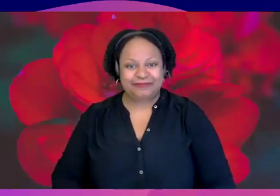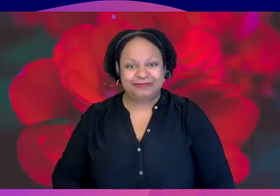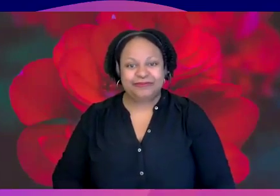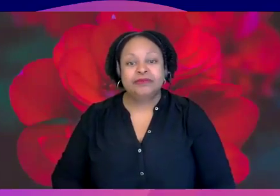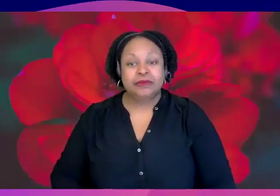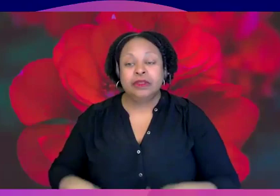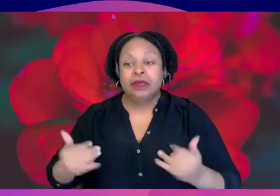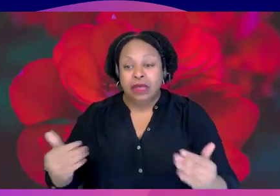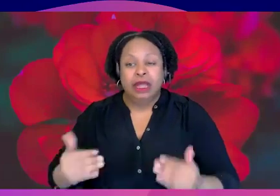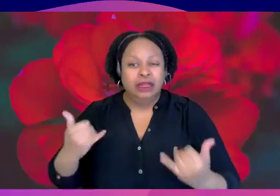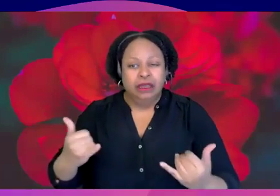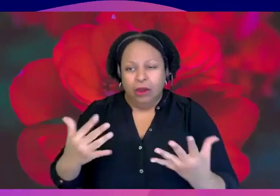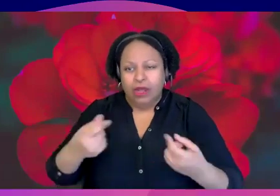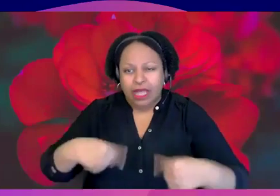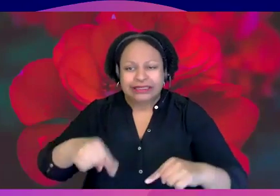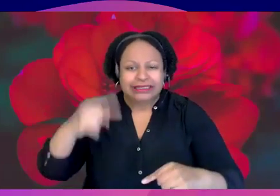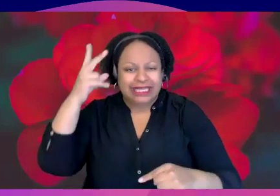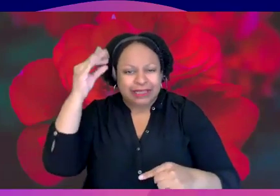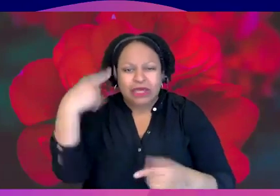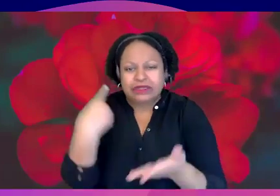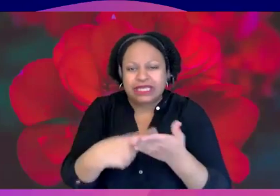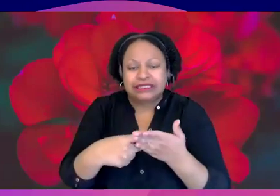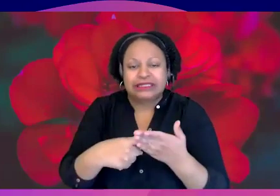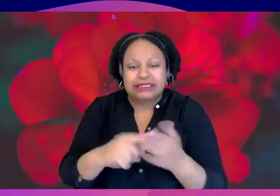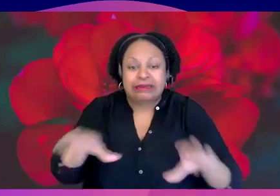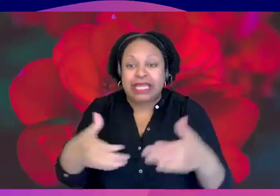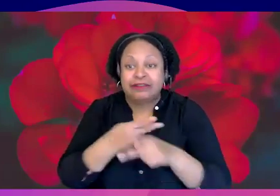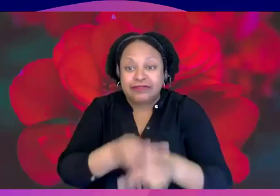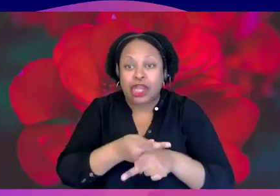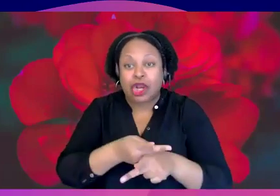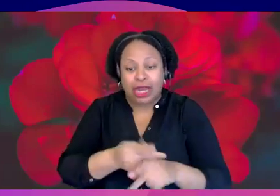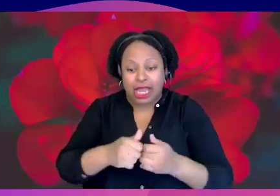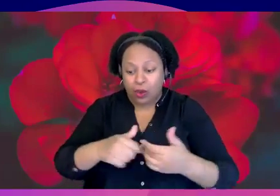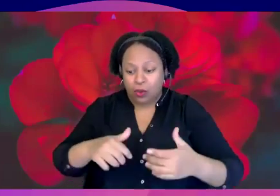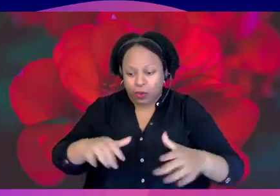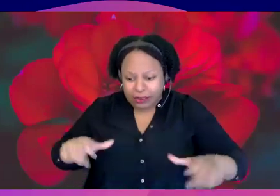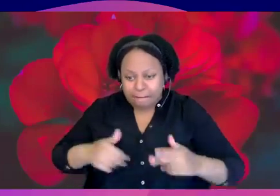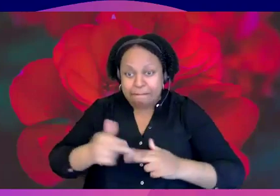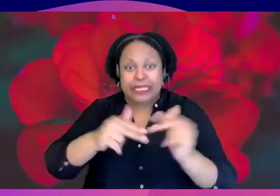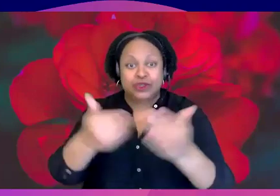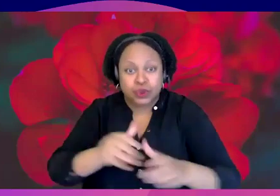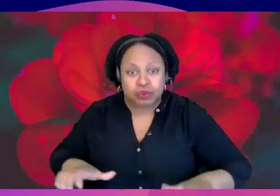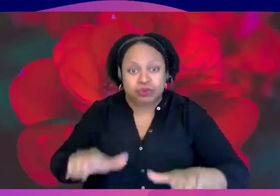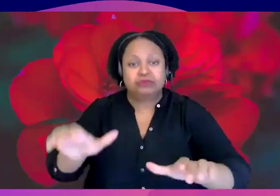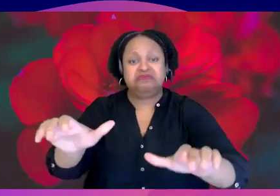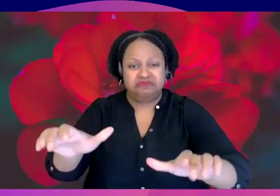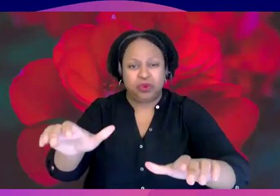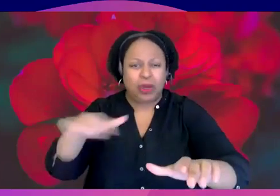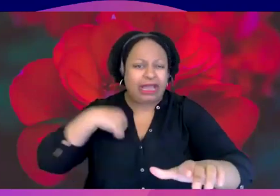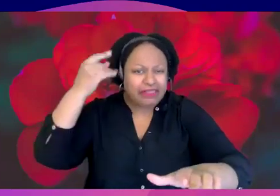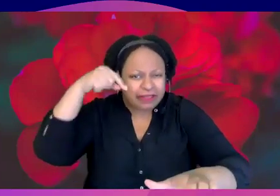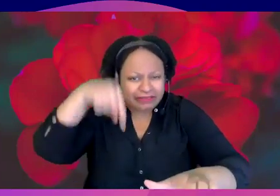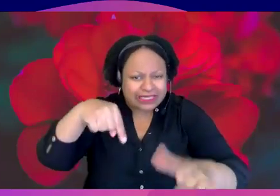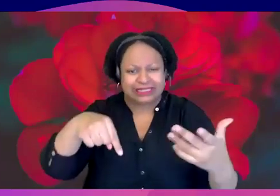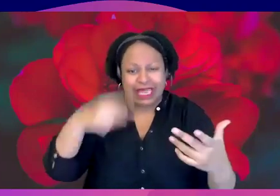I'd also like us to think about collective care as movement building. So when I think about this, and I think about